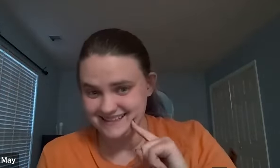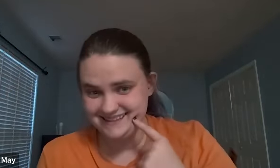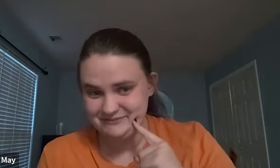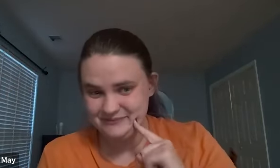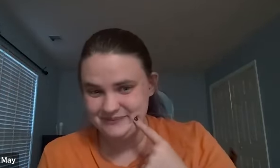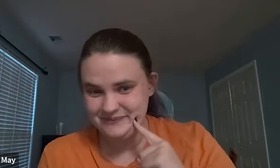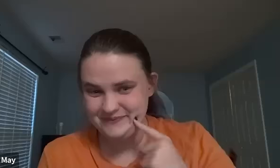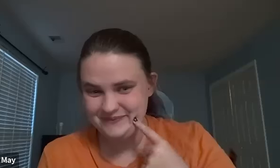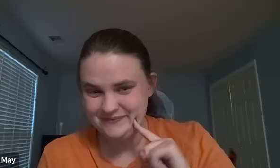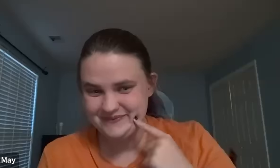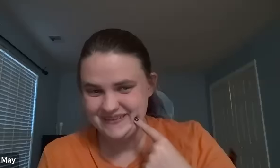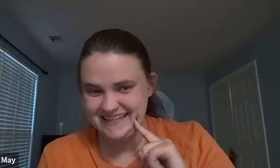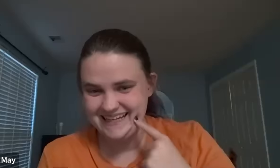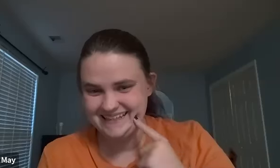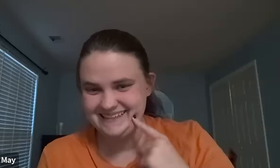candy, candy.